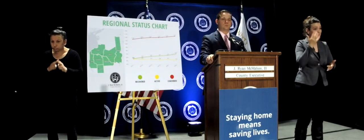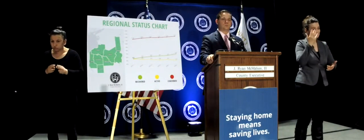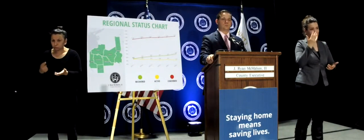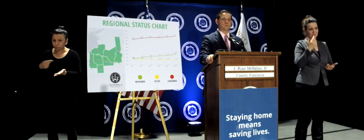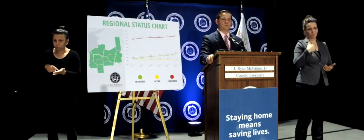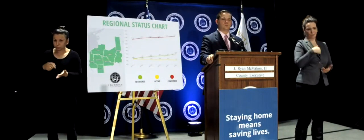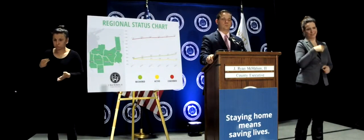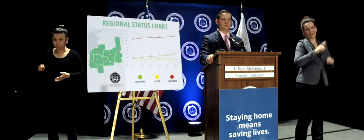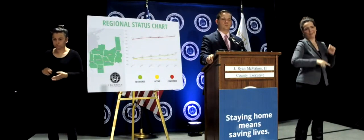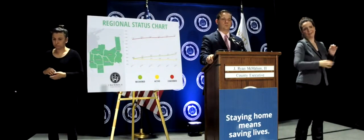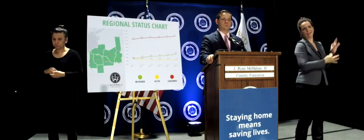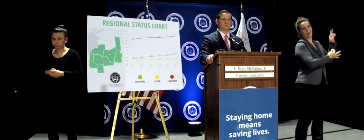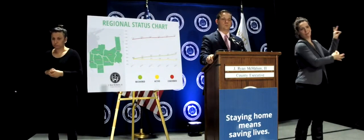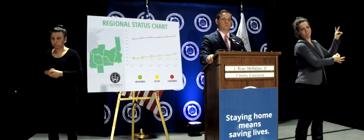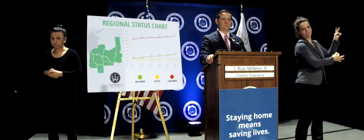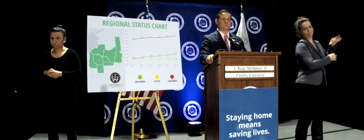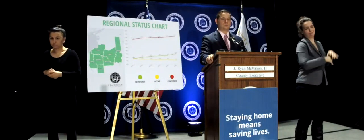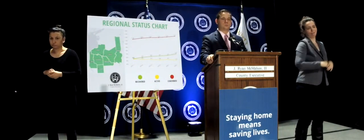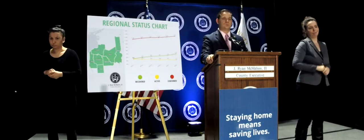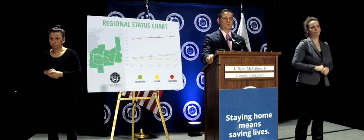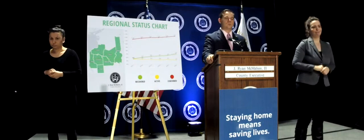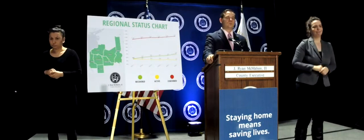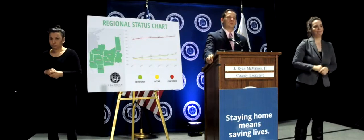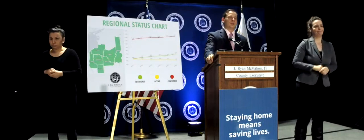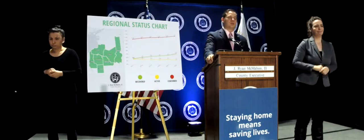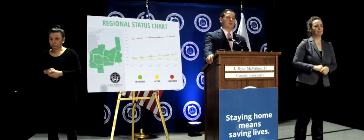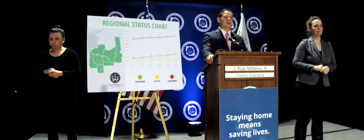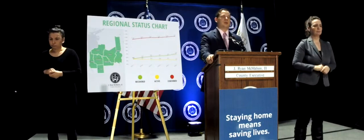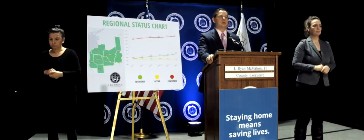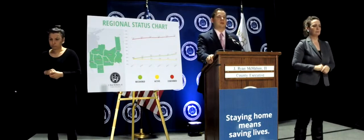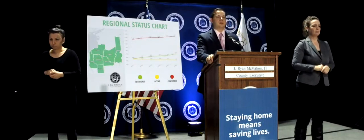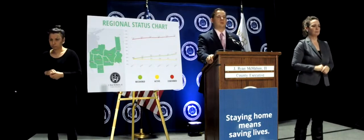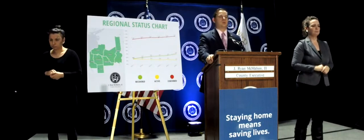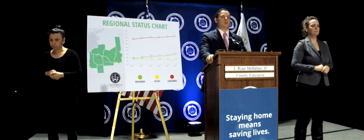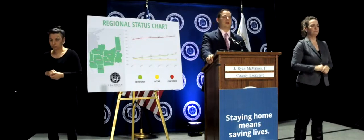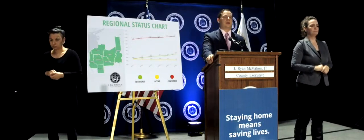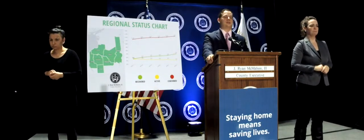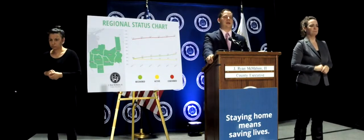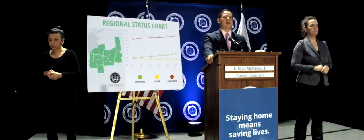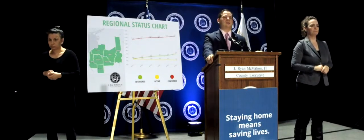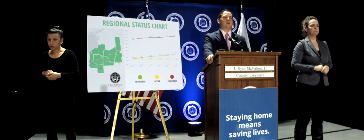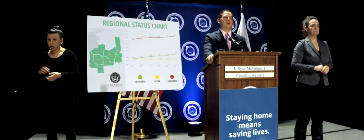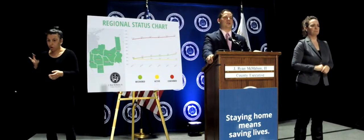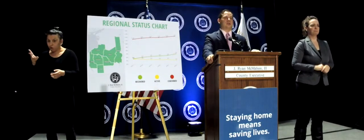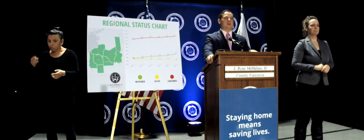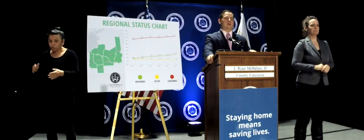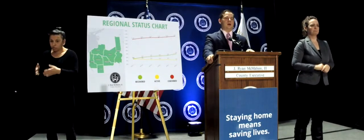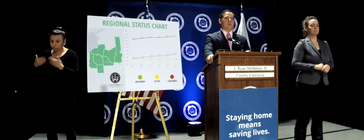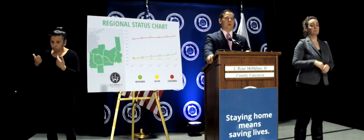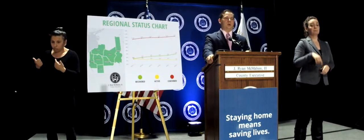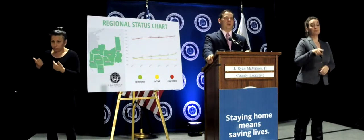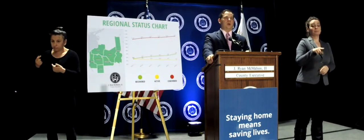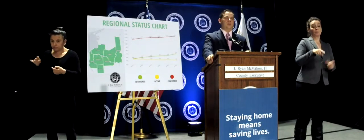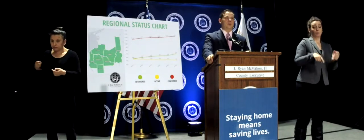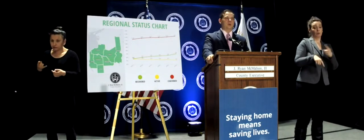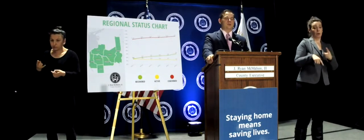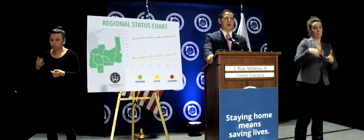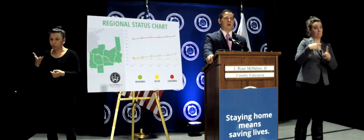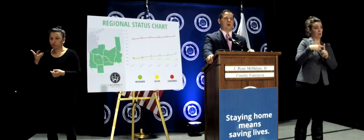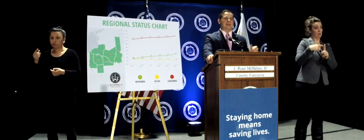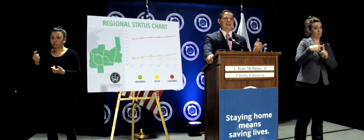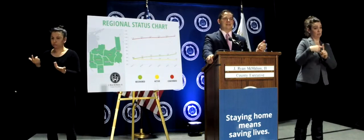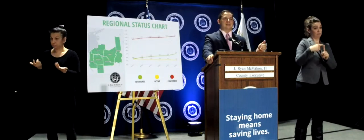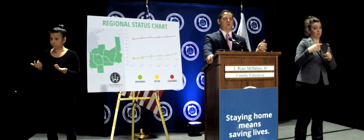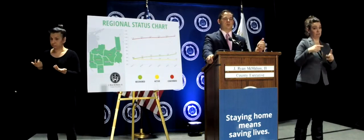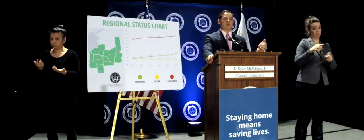active cases compared to recovered cases? It's really, it's not so much a key number, because